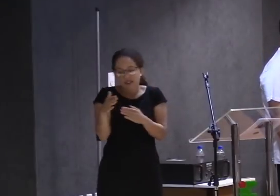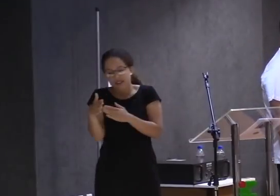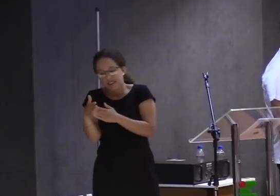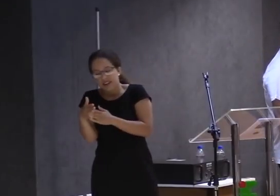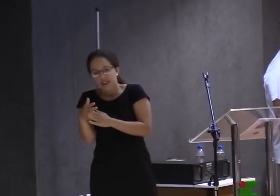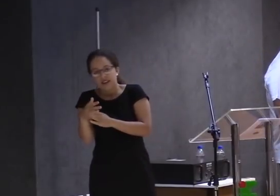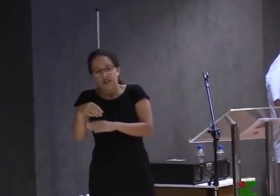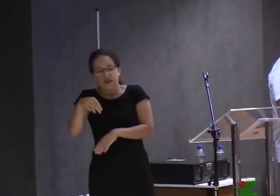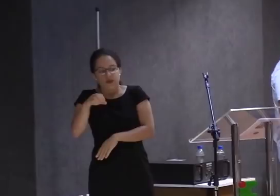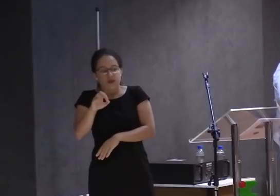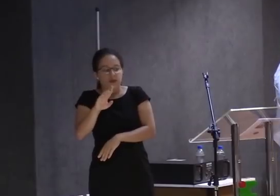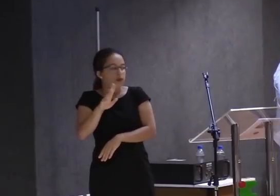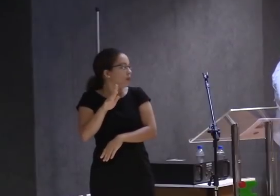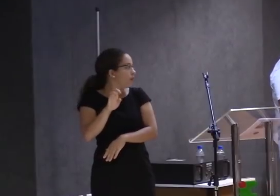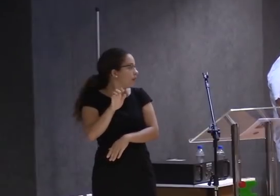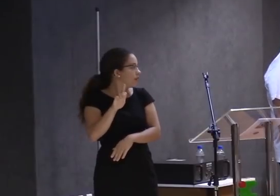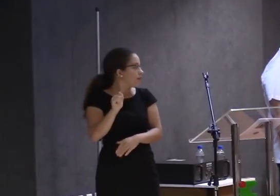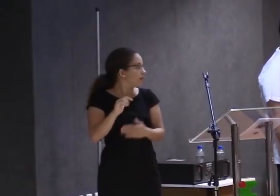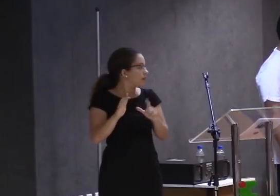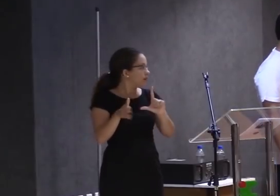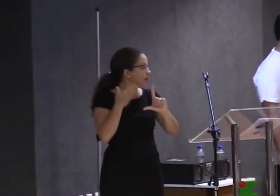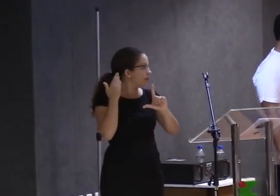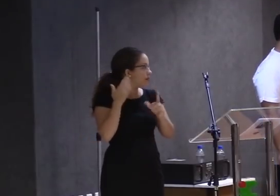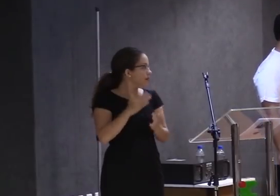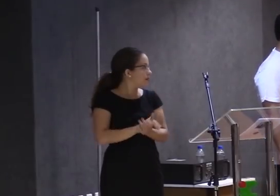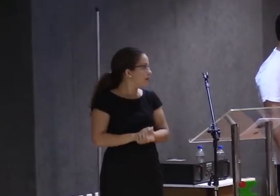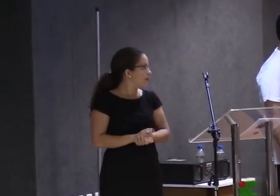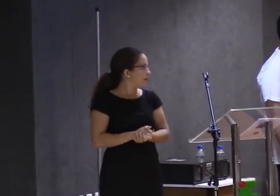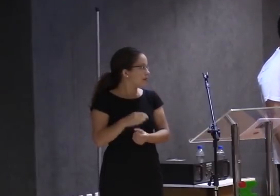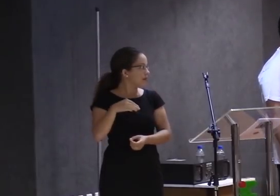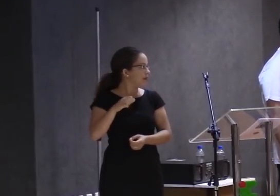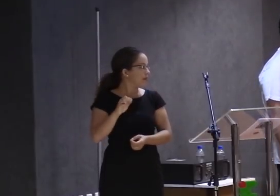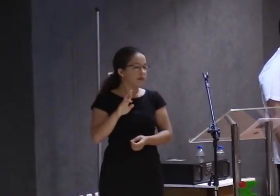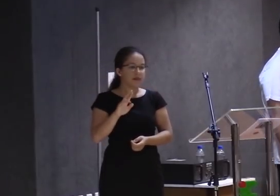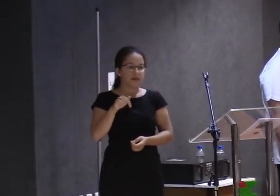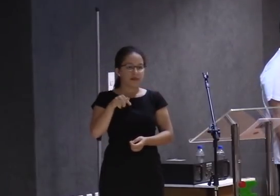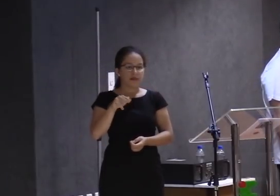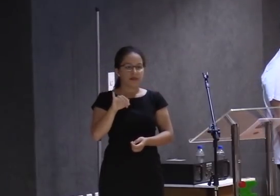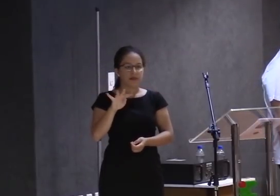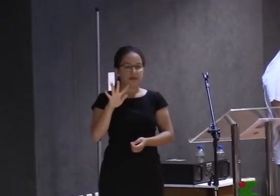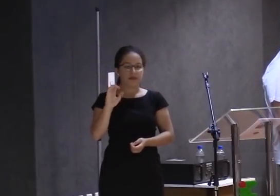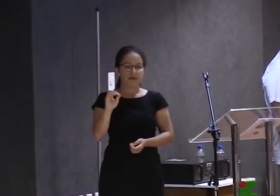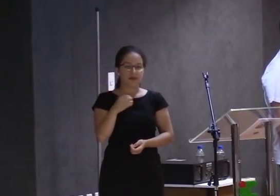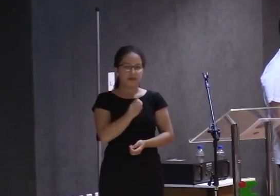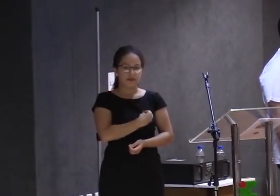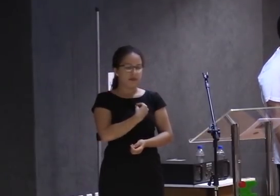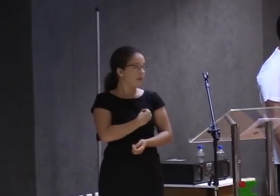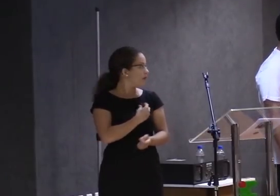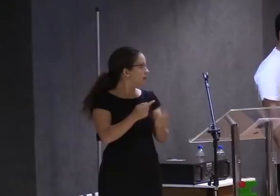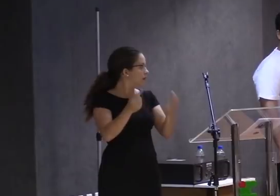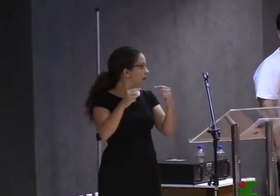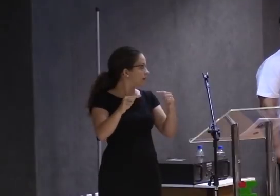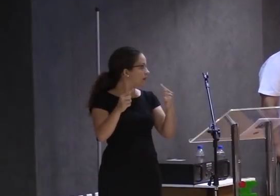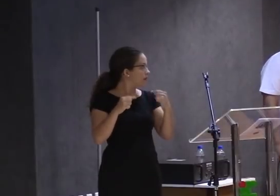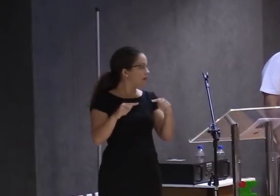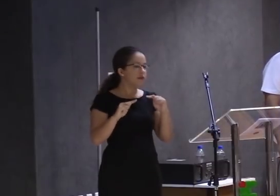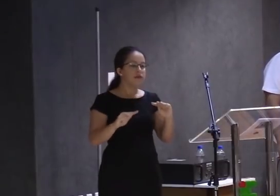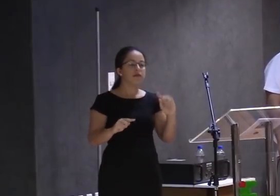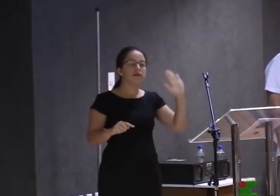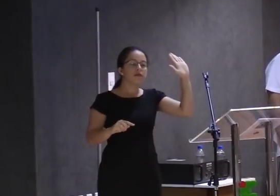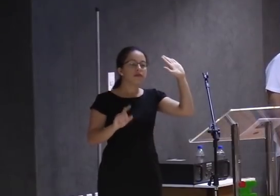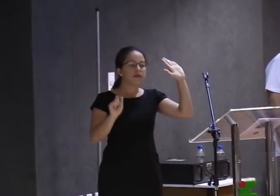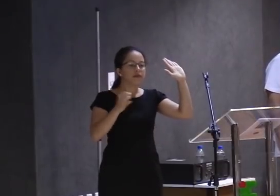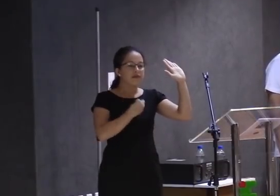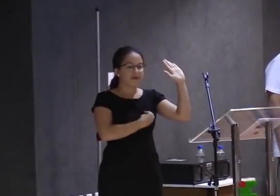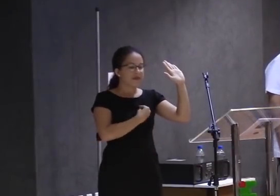Okay, let's move on to next one. Vamos para o próximo. Marquito on the lead. Who is that? Hand up.